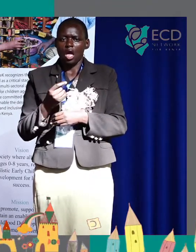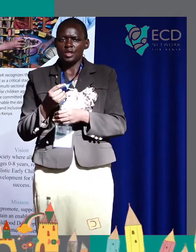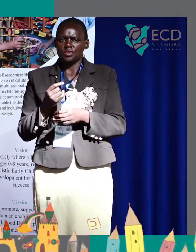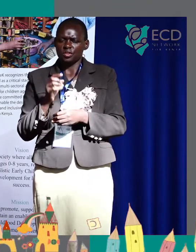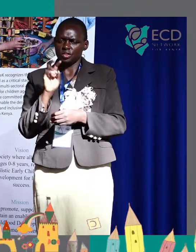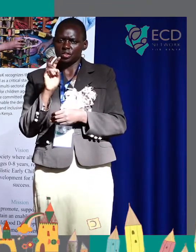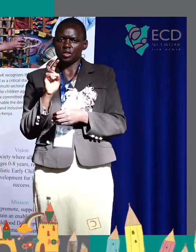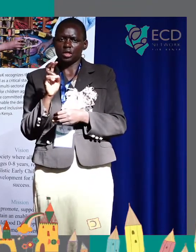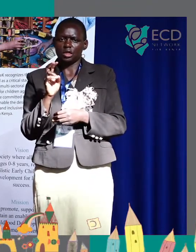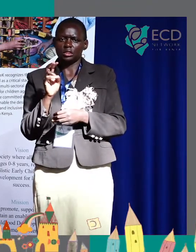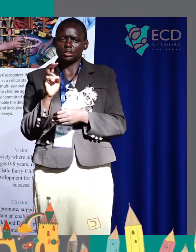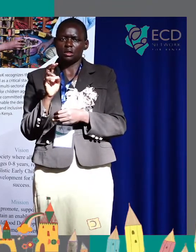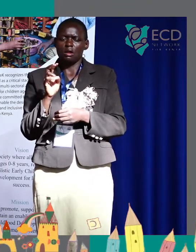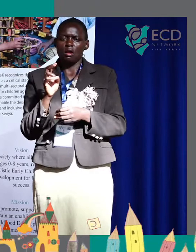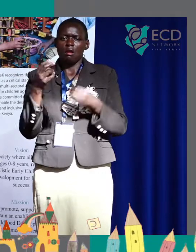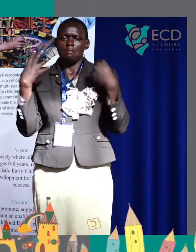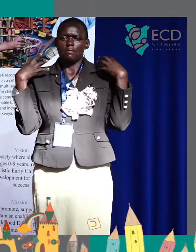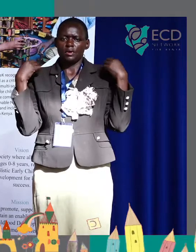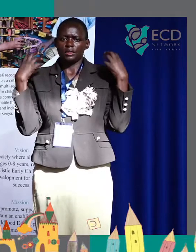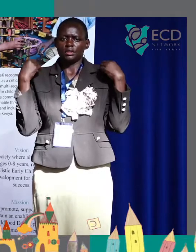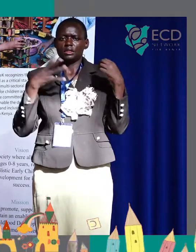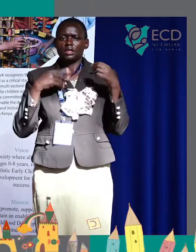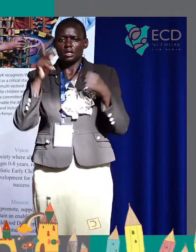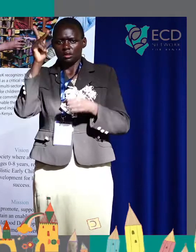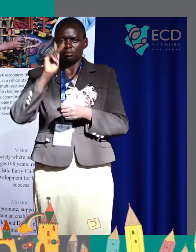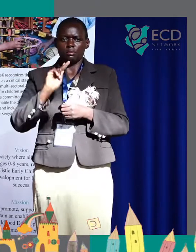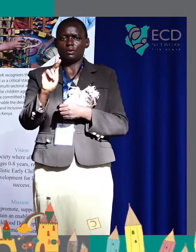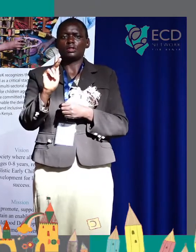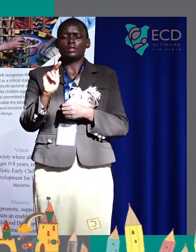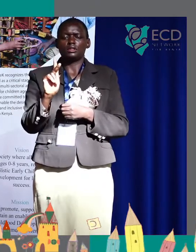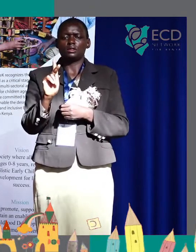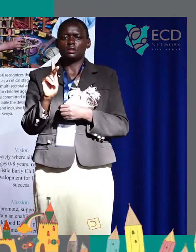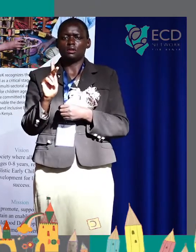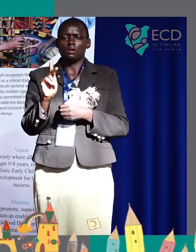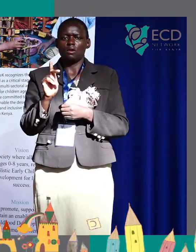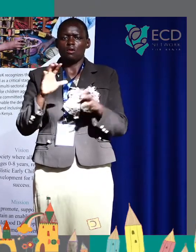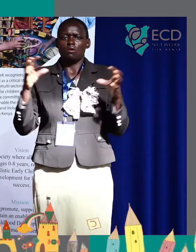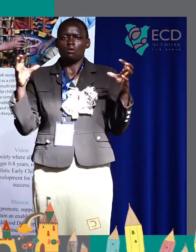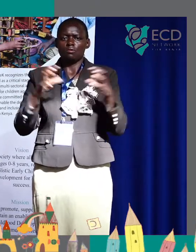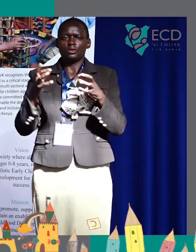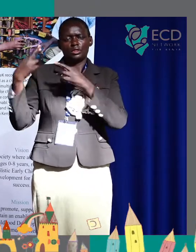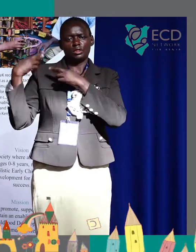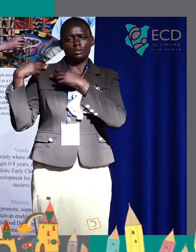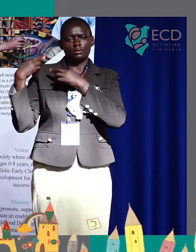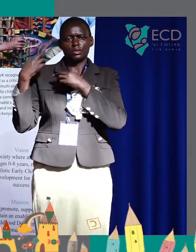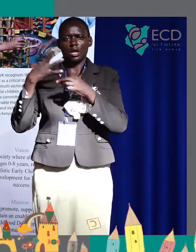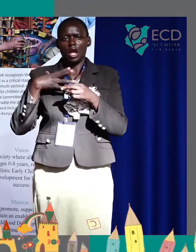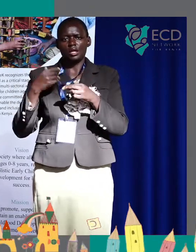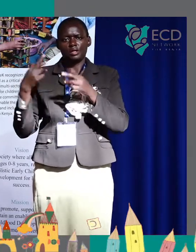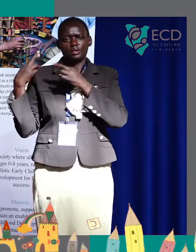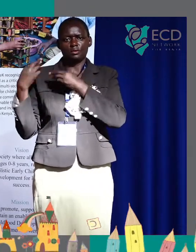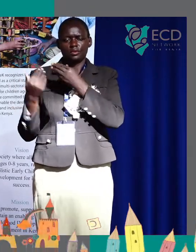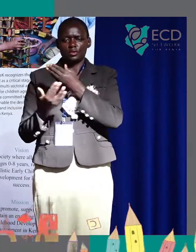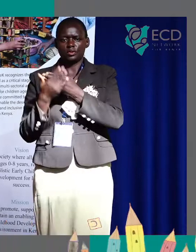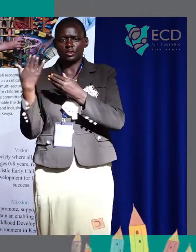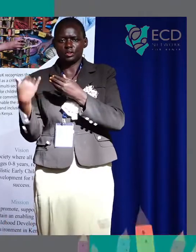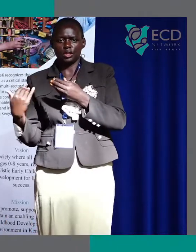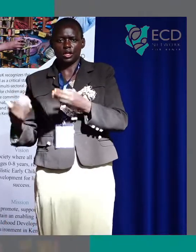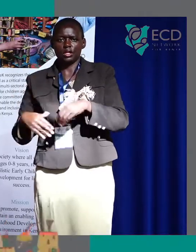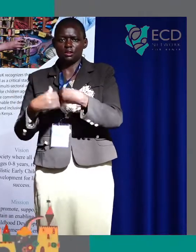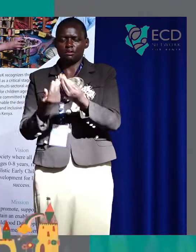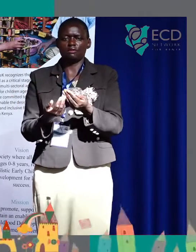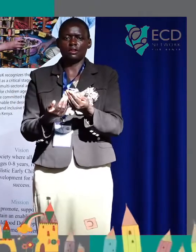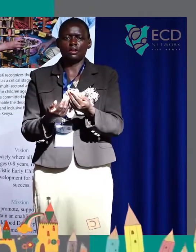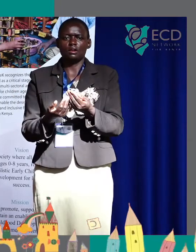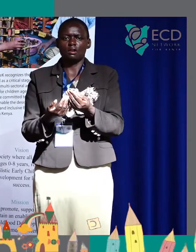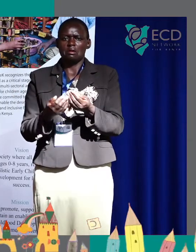the implication for practice and policy, community responsibility and responsive child caregiving. So a couple